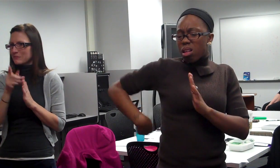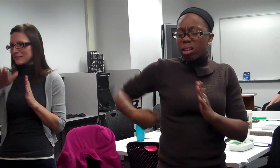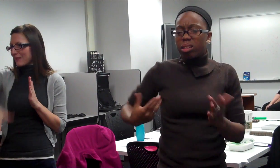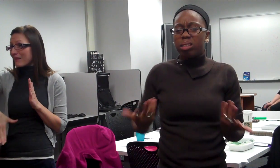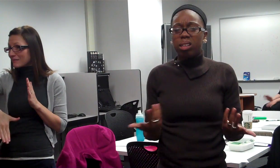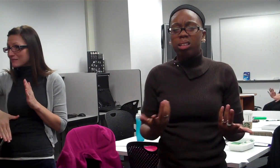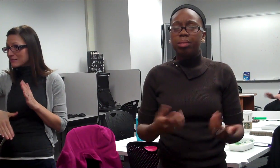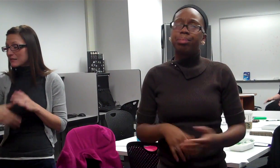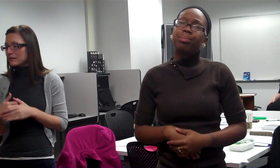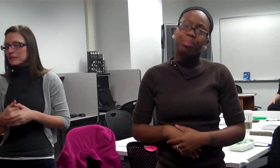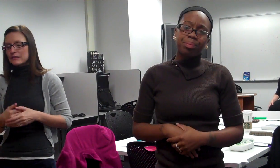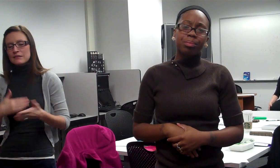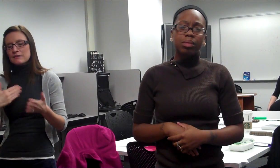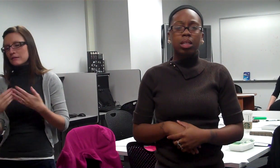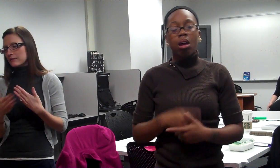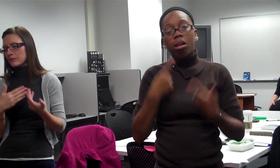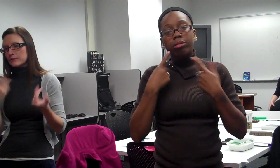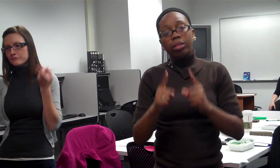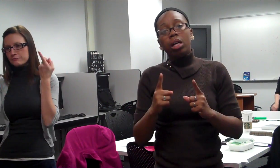So finally they check out the boat, everything looks good.